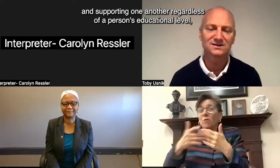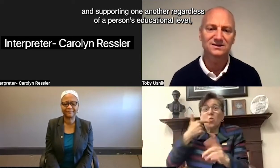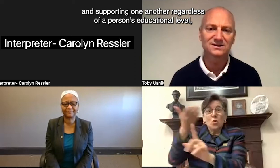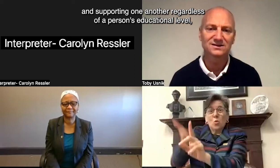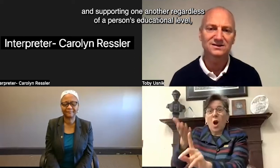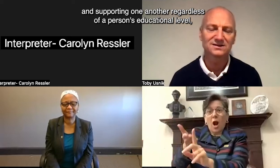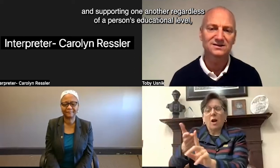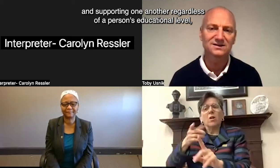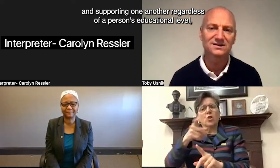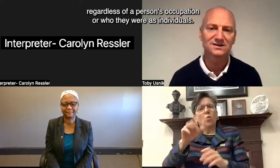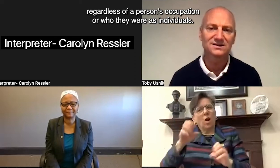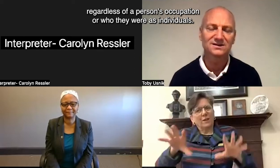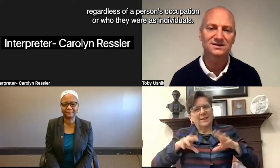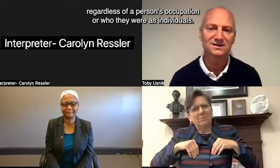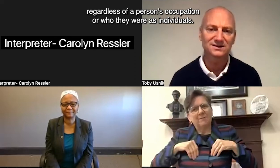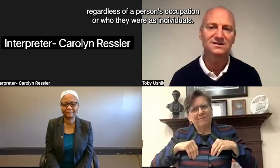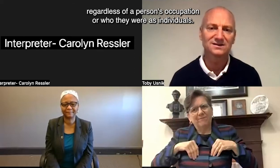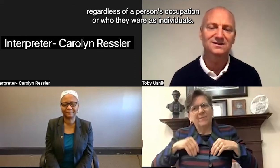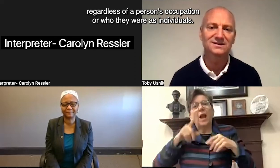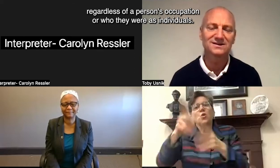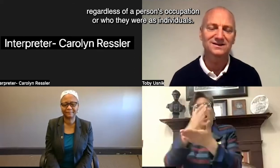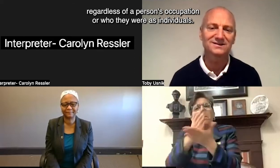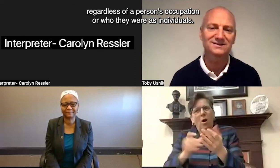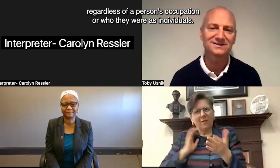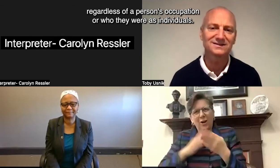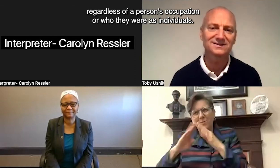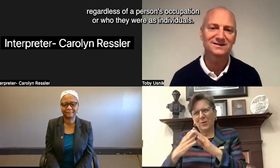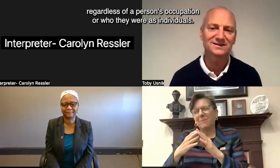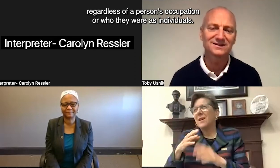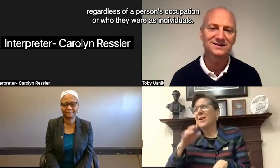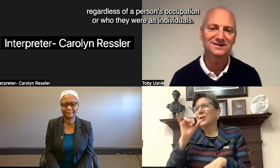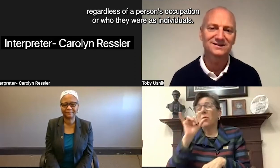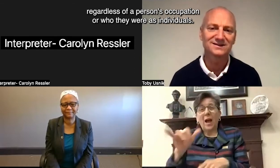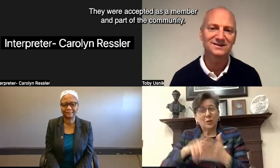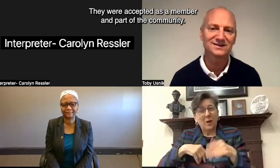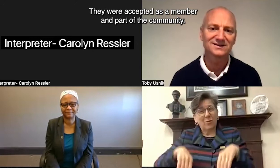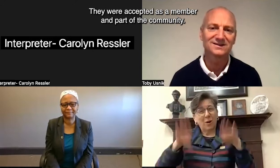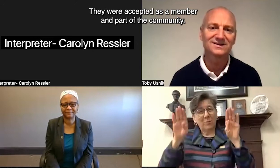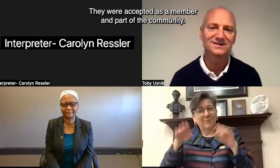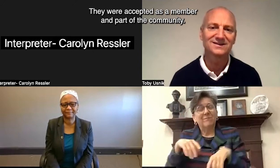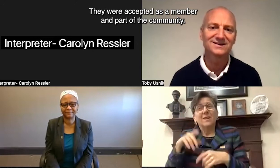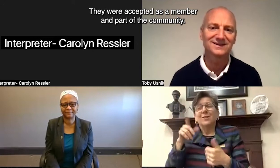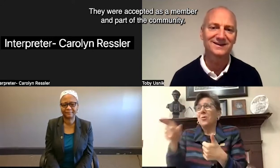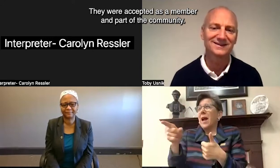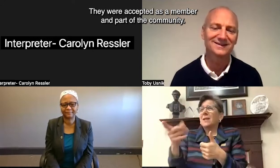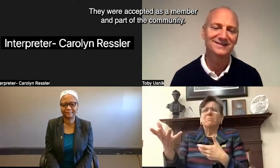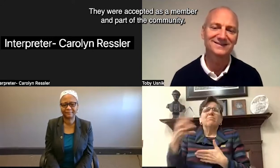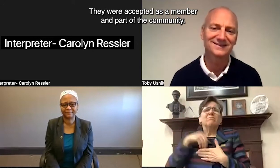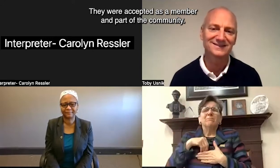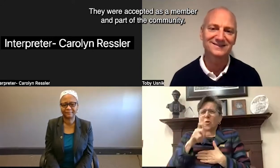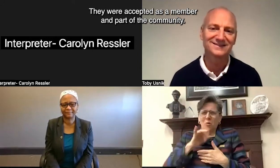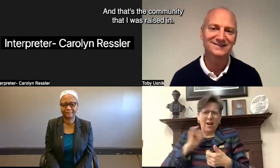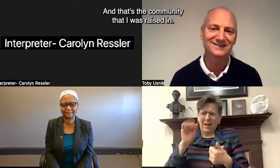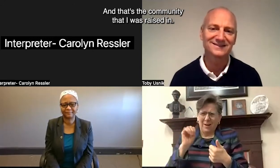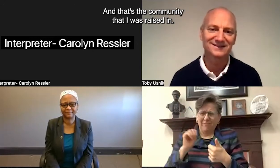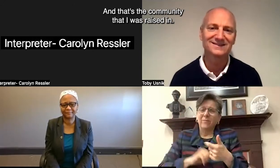regardless of a person's occupation or who they were as individuals. They were accepted as a member and part of the community. And that's the community